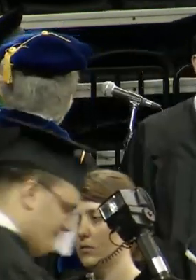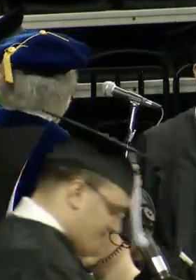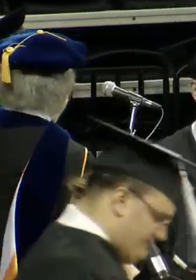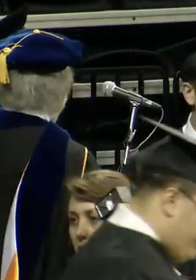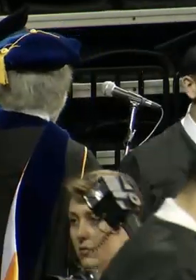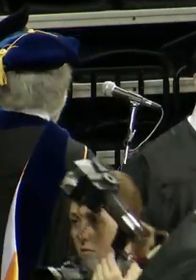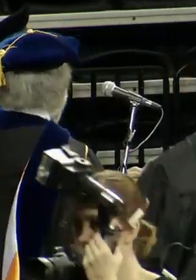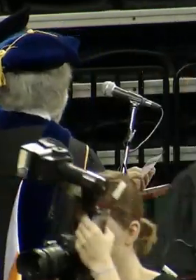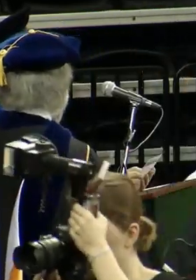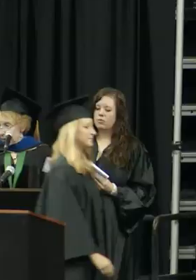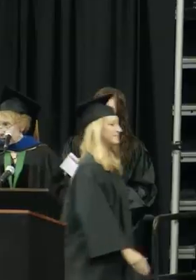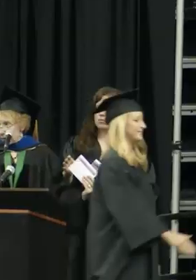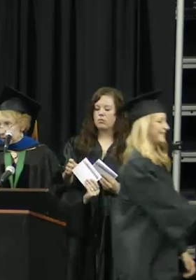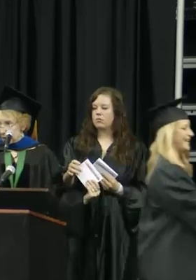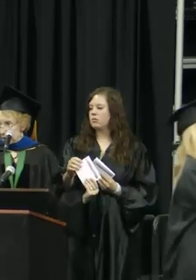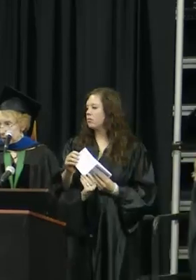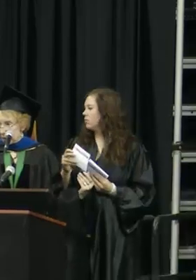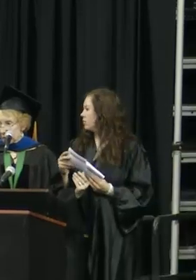Megan McLaren.